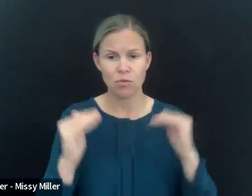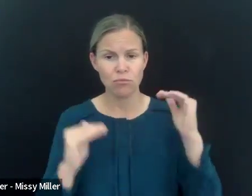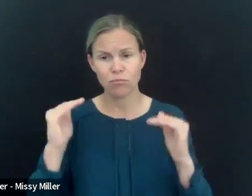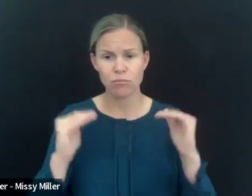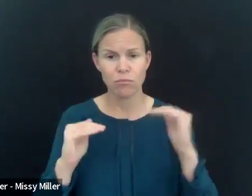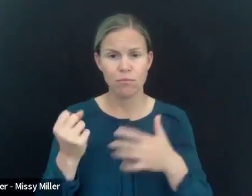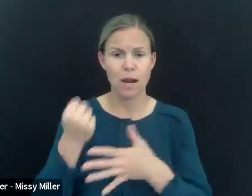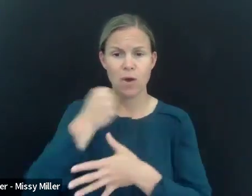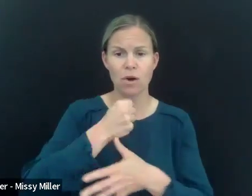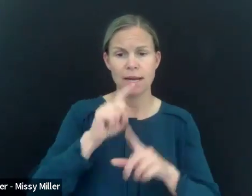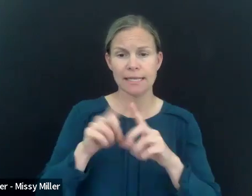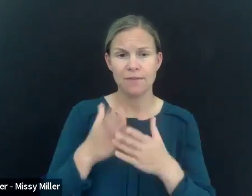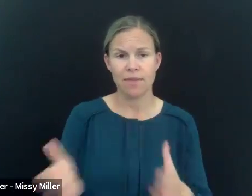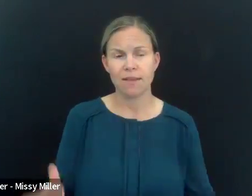happen?